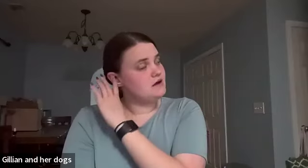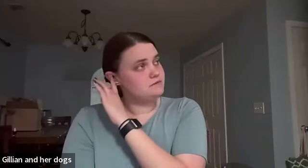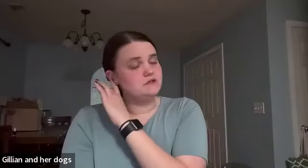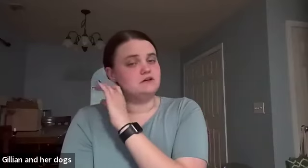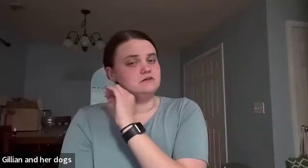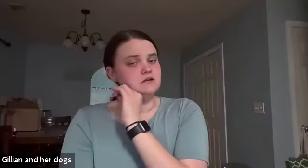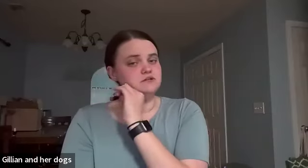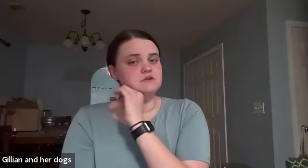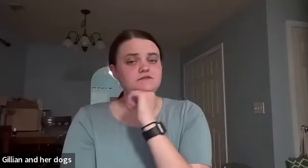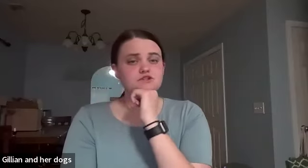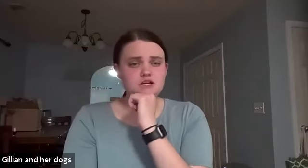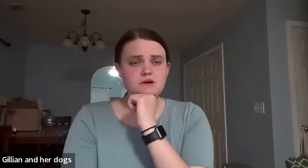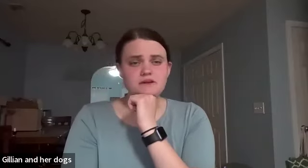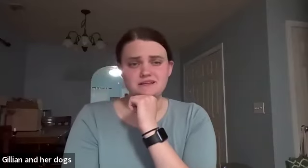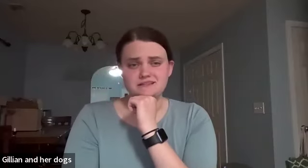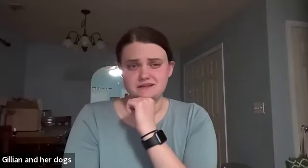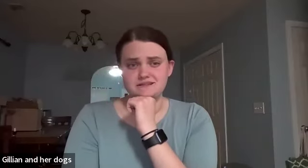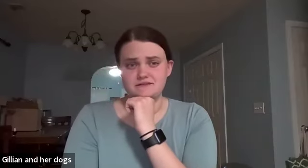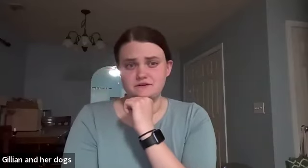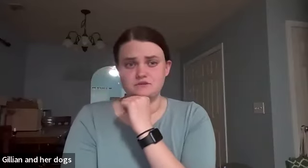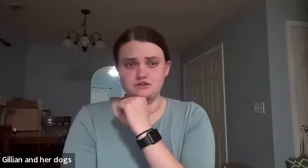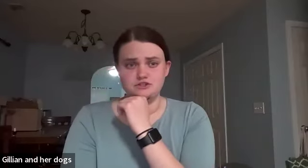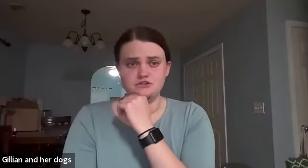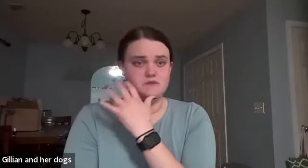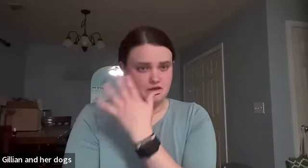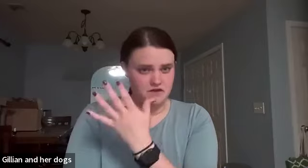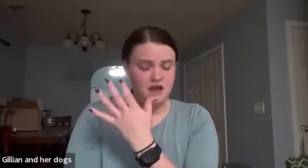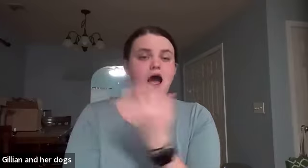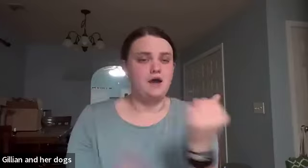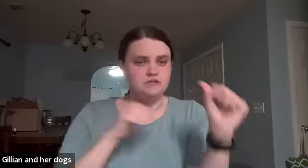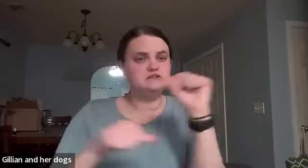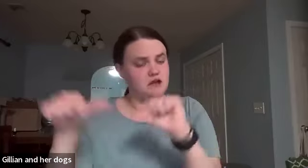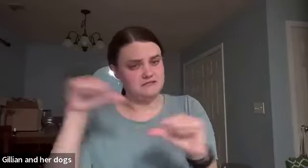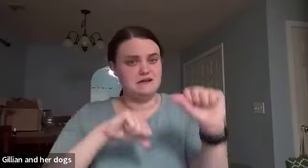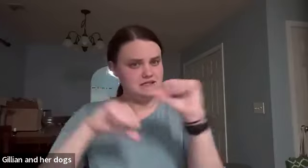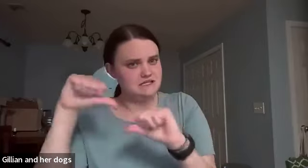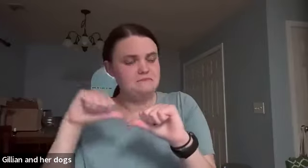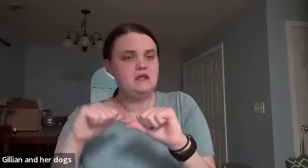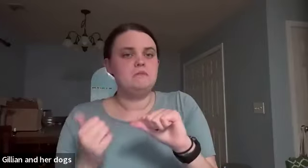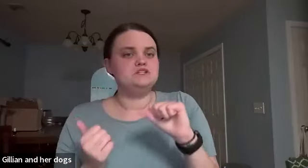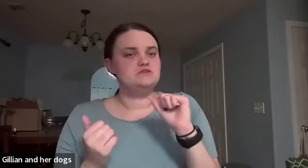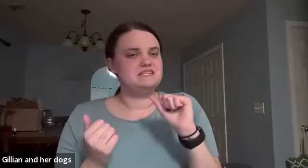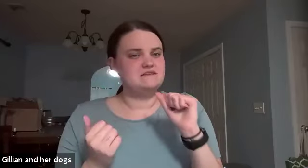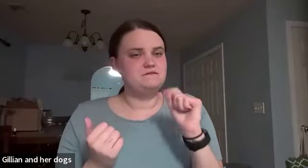not familiar language, but like if you're talking about being like a scientific researcher or something like that, I would still add the science in it. But so the sign